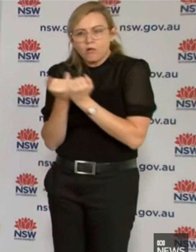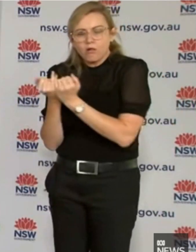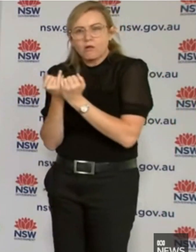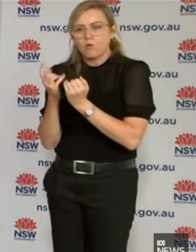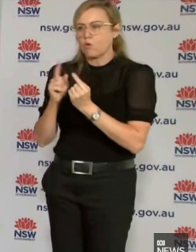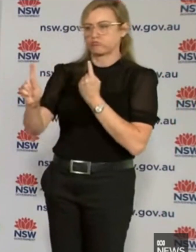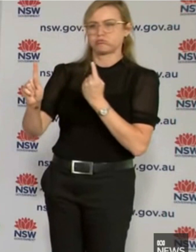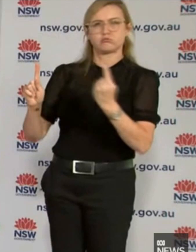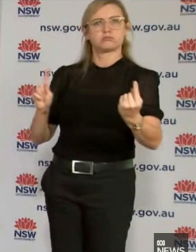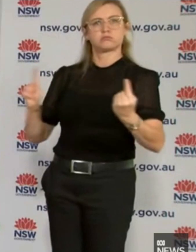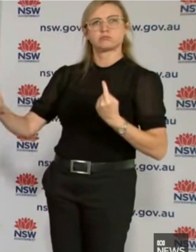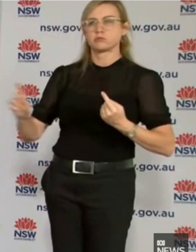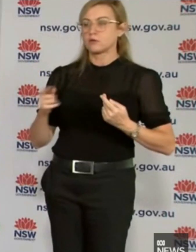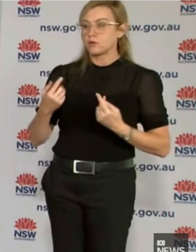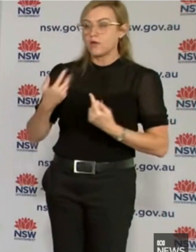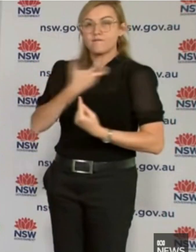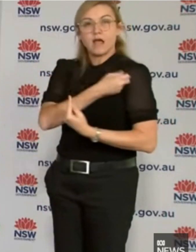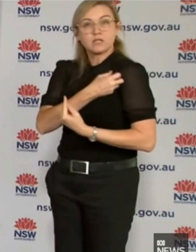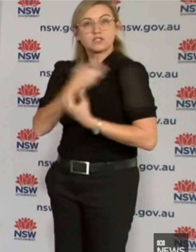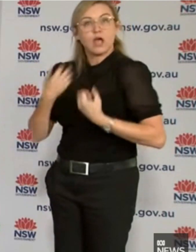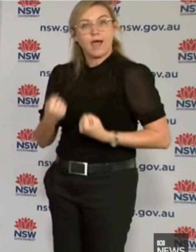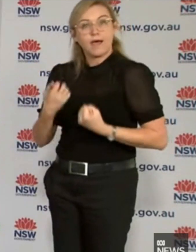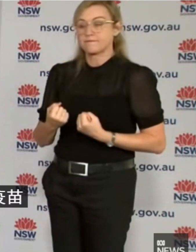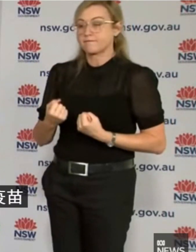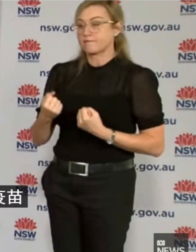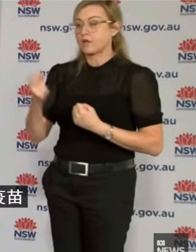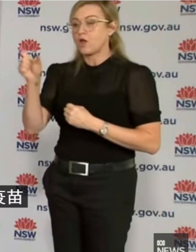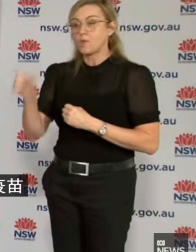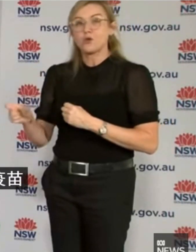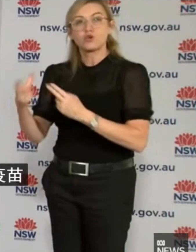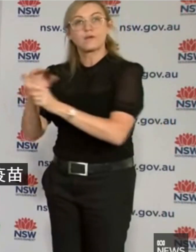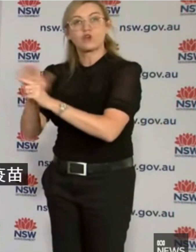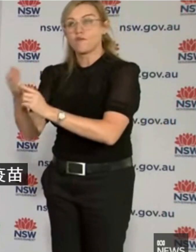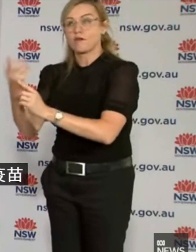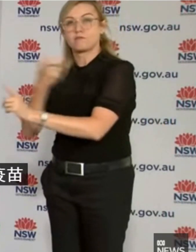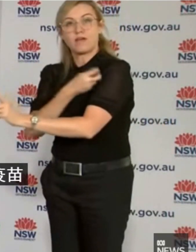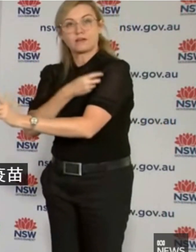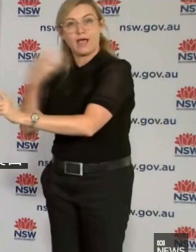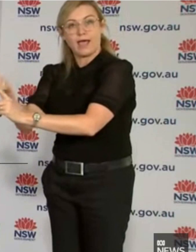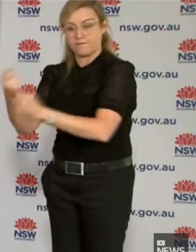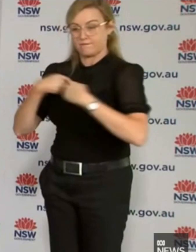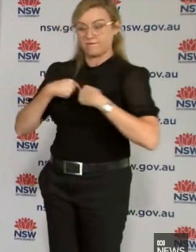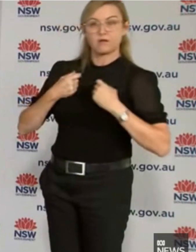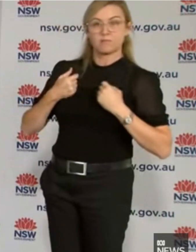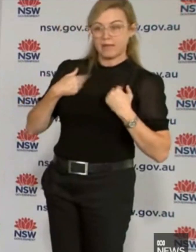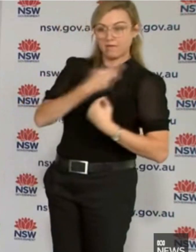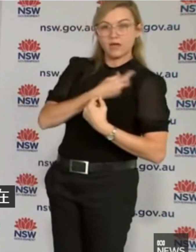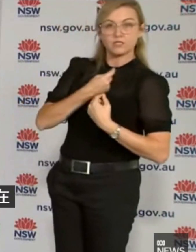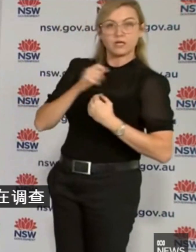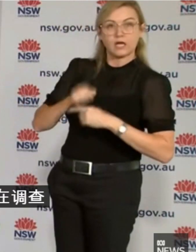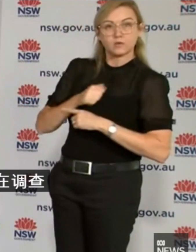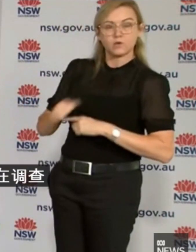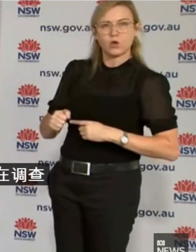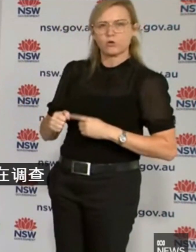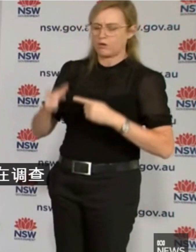whether they're vaccinated, whether the infected person was vaccinated, whether the uninfected person was vaccinated. So we're looking